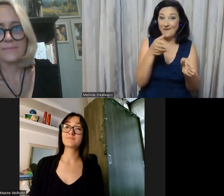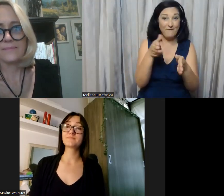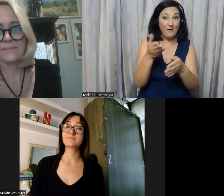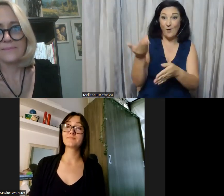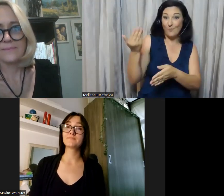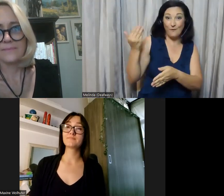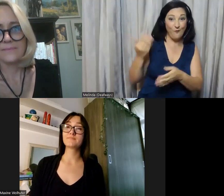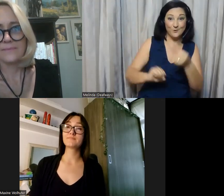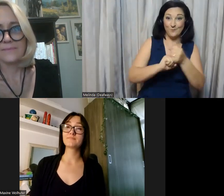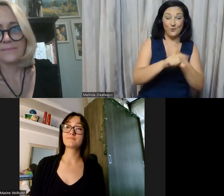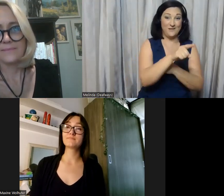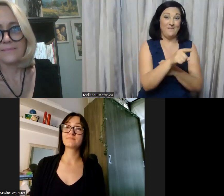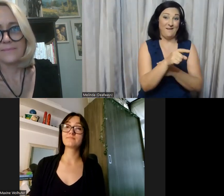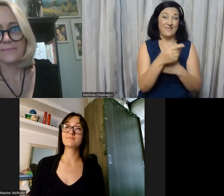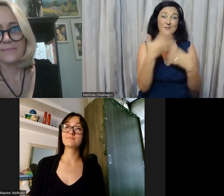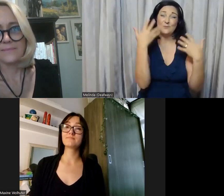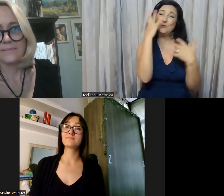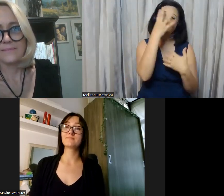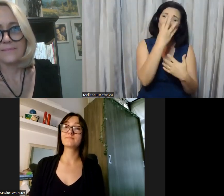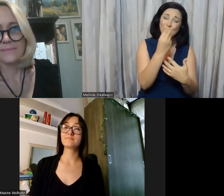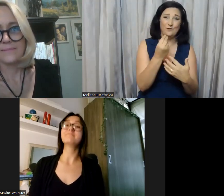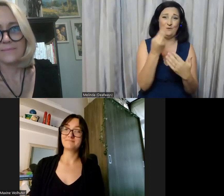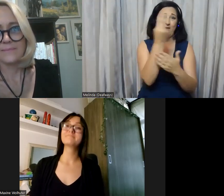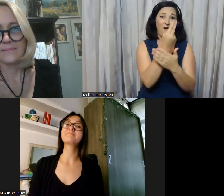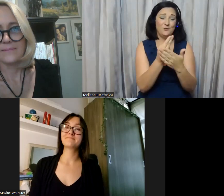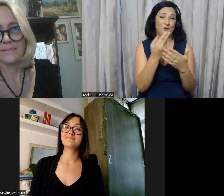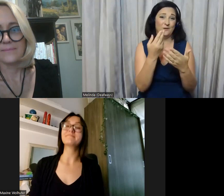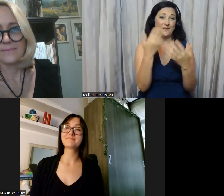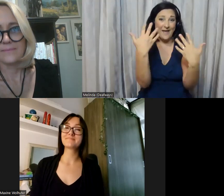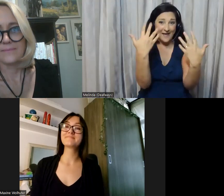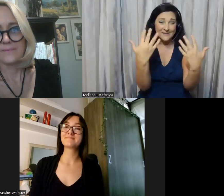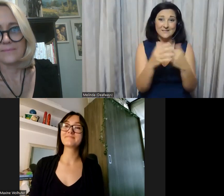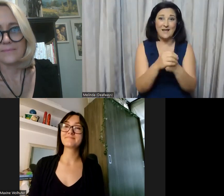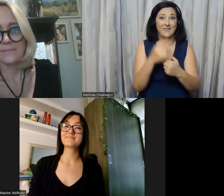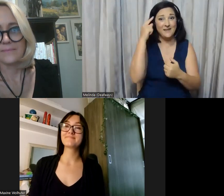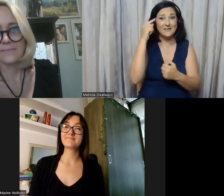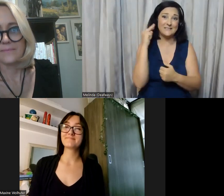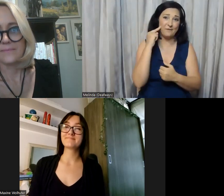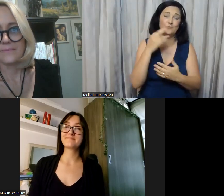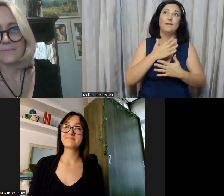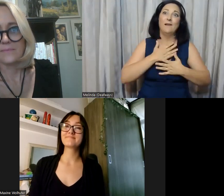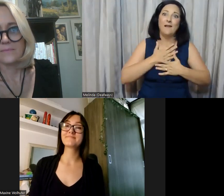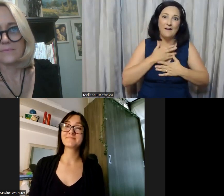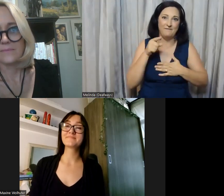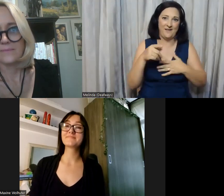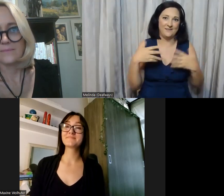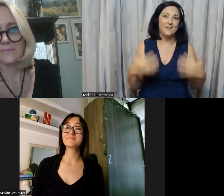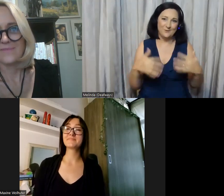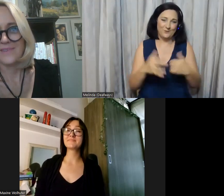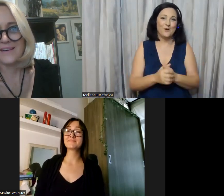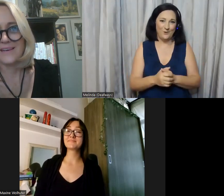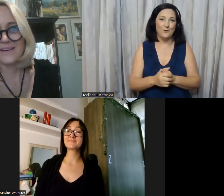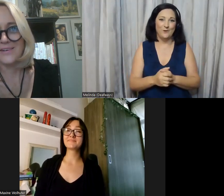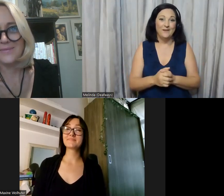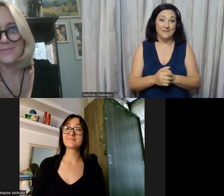that was never before supporting her. And there's beautiful artwork with the hands. I think the deaf would love that. Thank